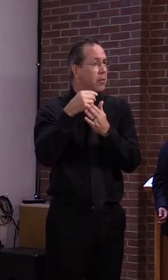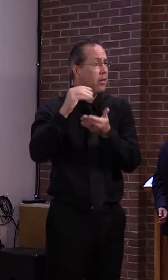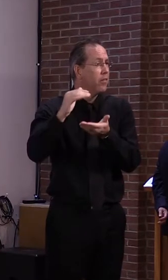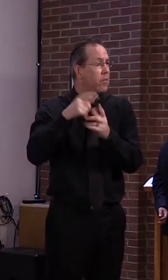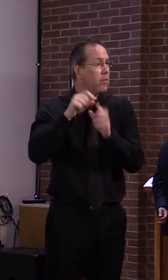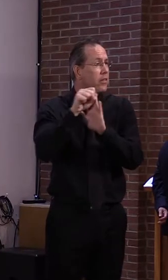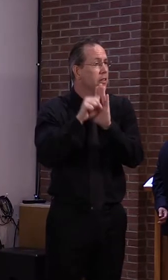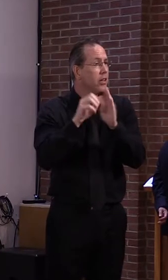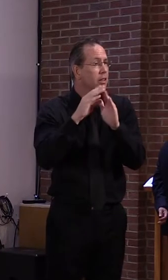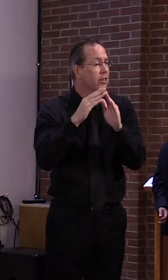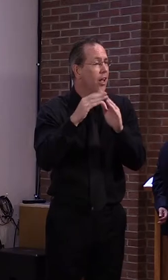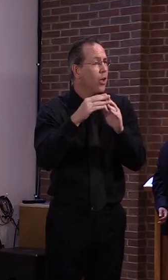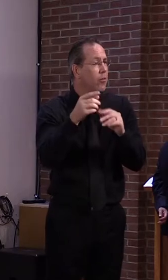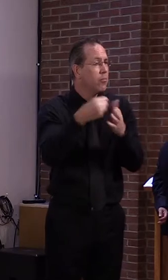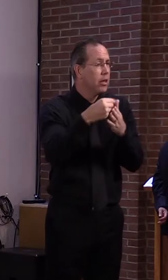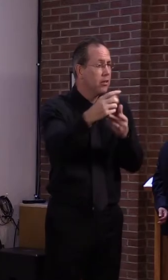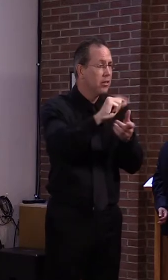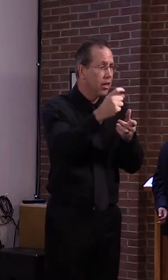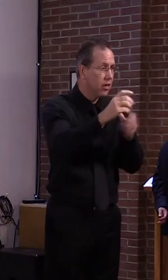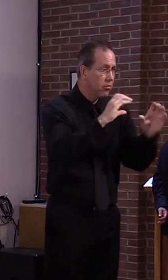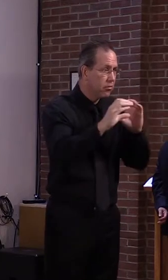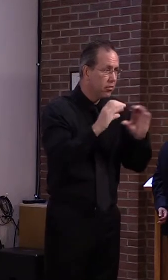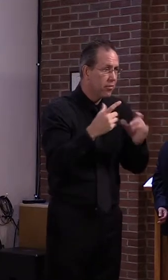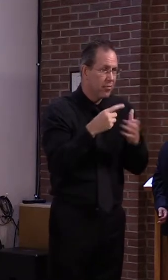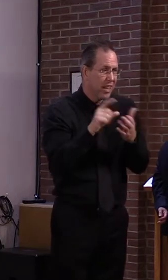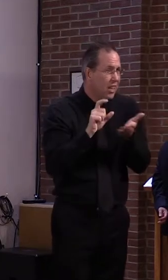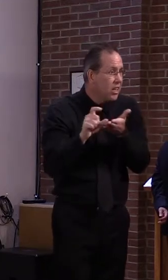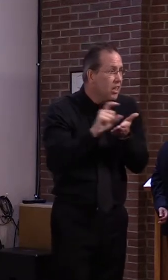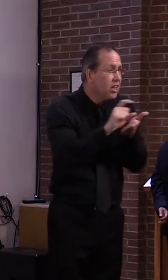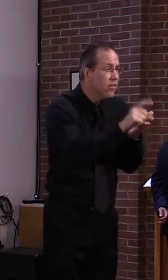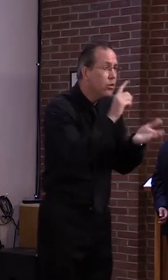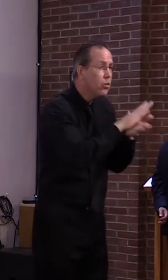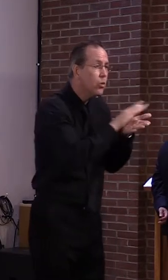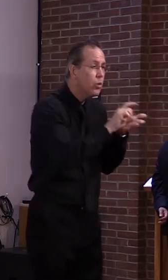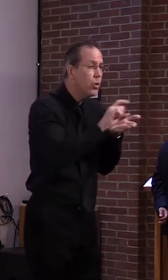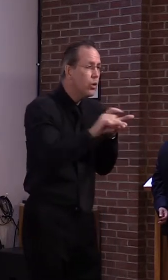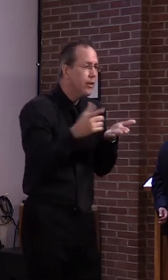in a position to take that up right now with the funding issues are really the priority.